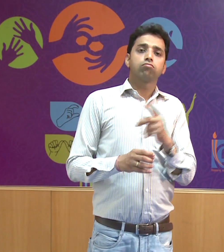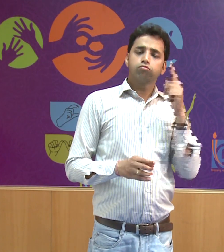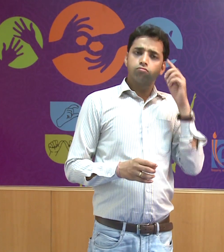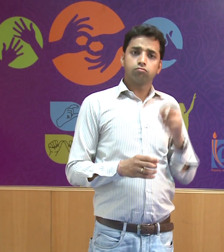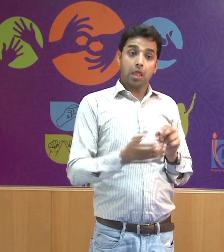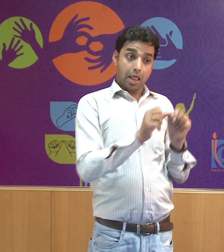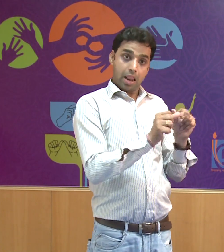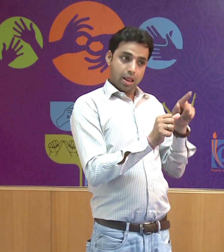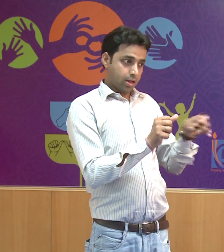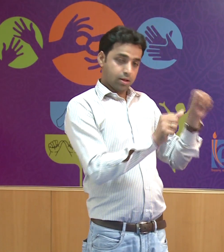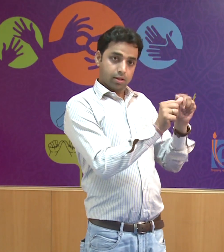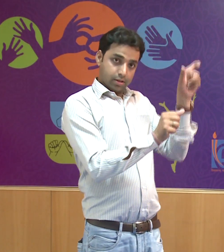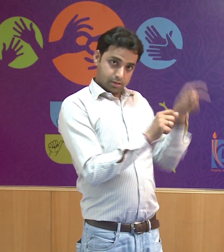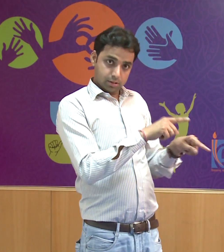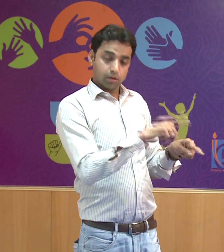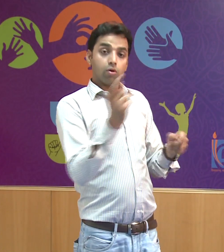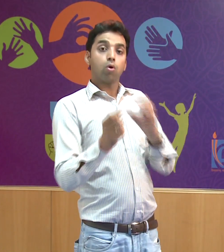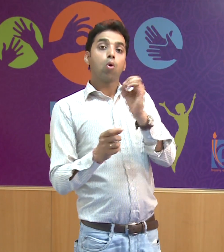Edlingis was settled?